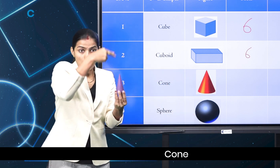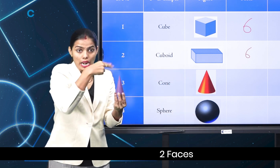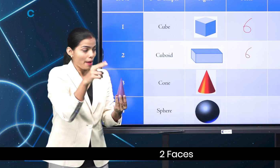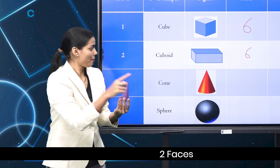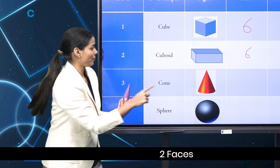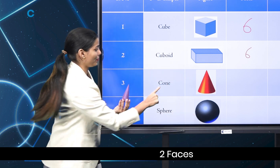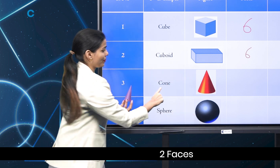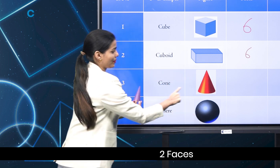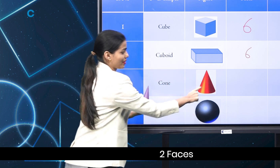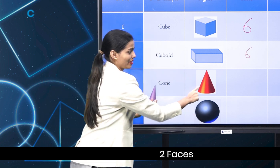2 faces,